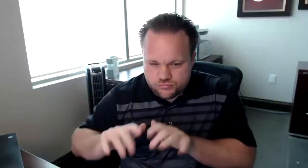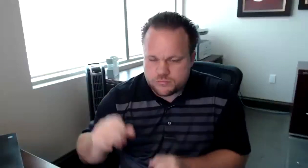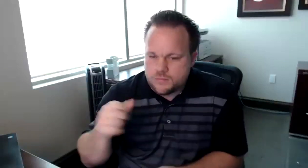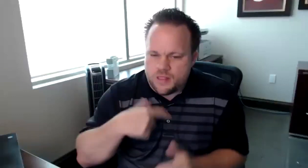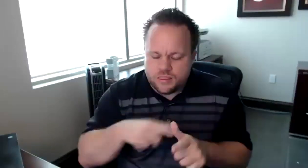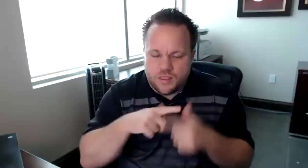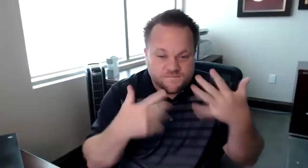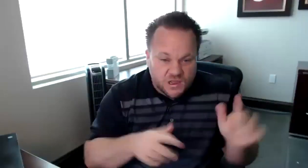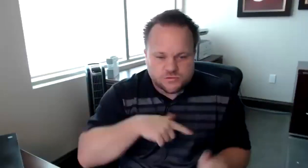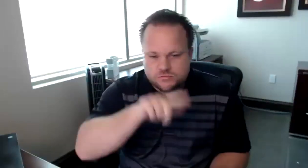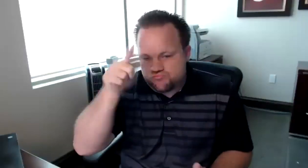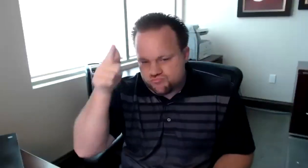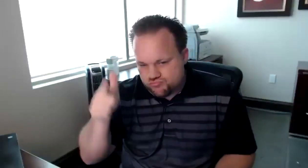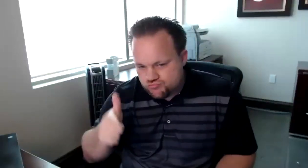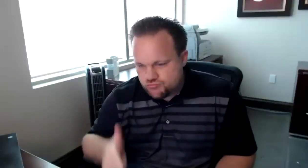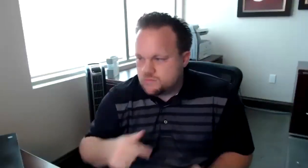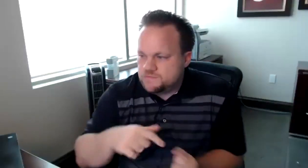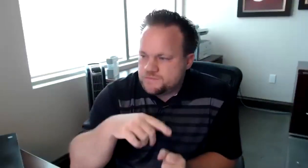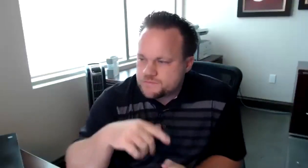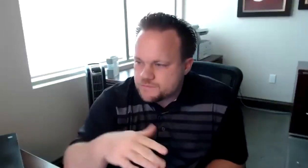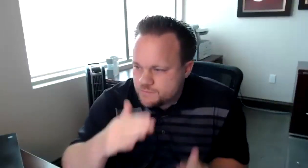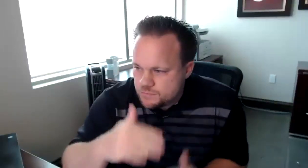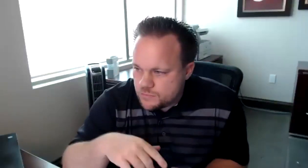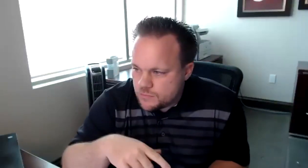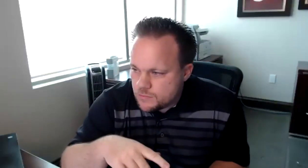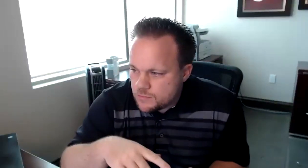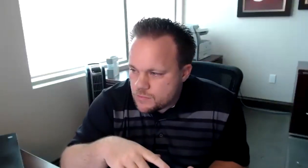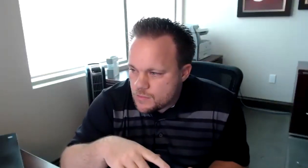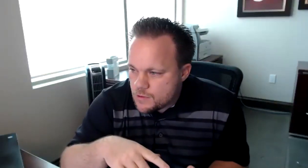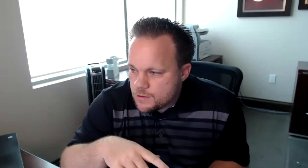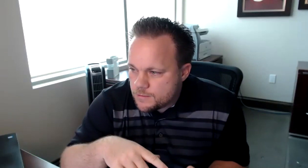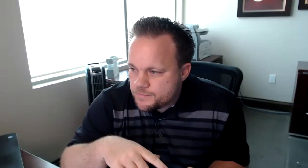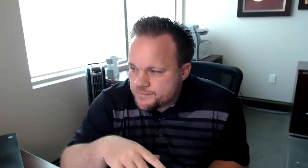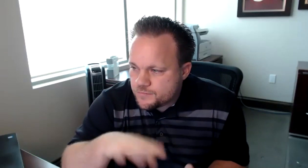box. Then once you're done, we can go down the list.